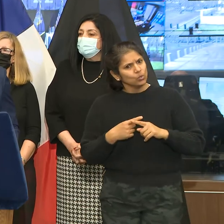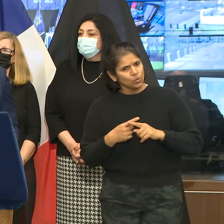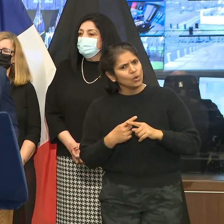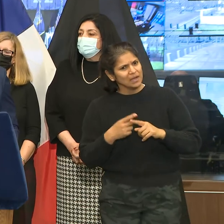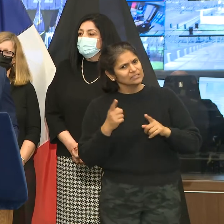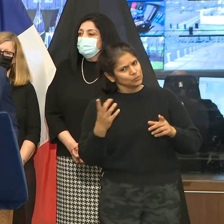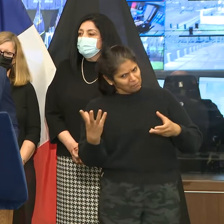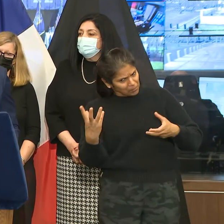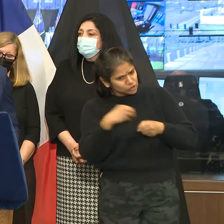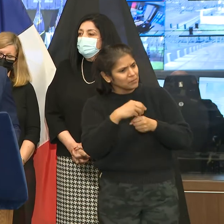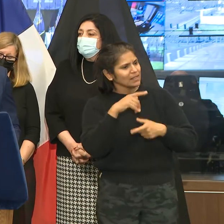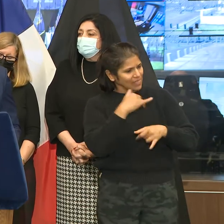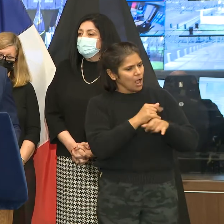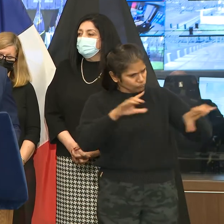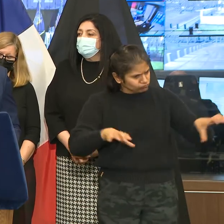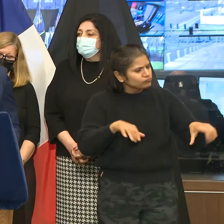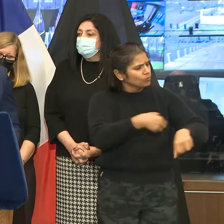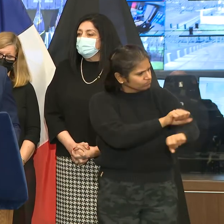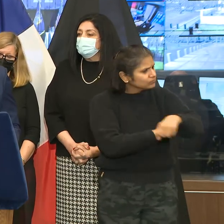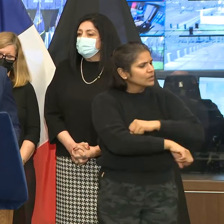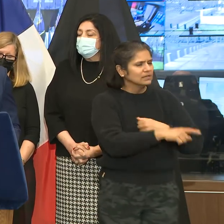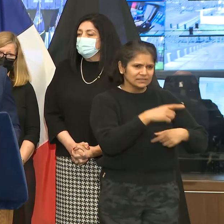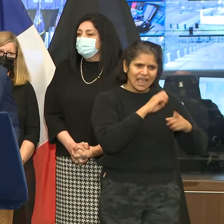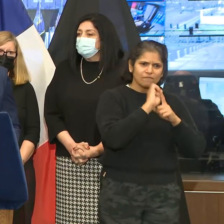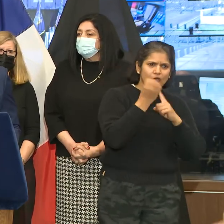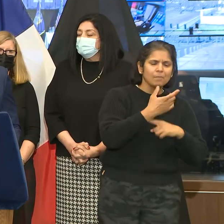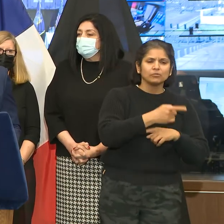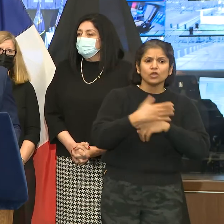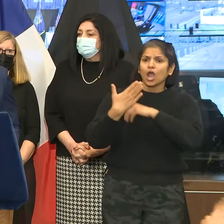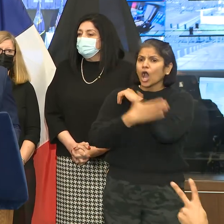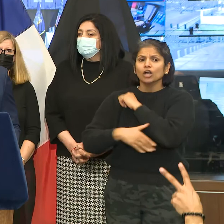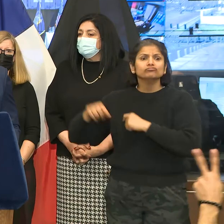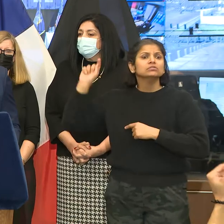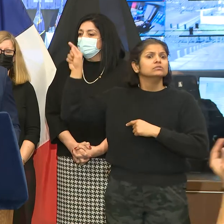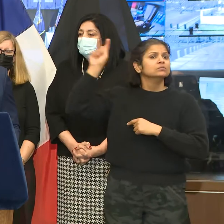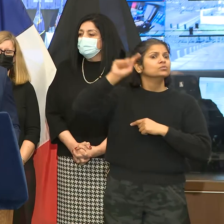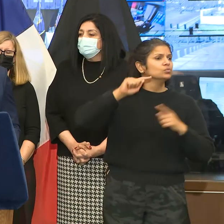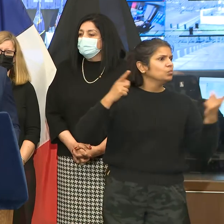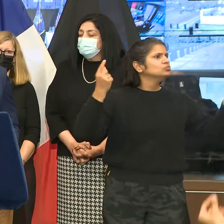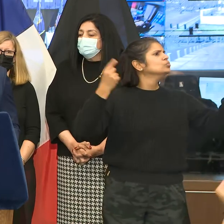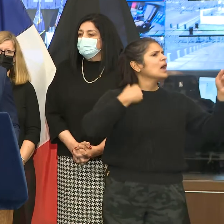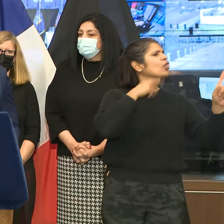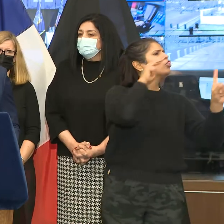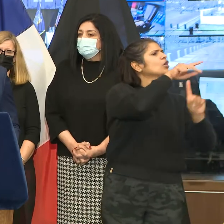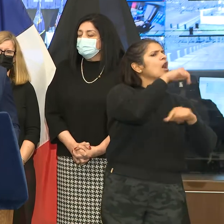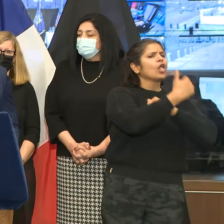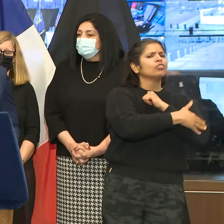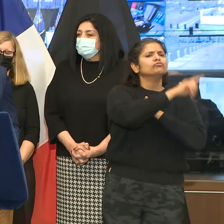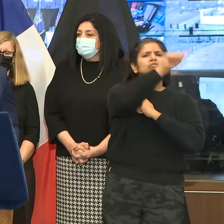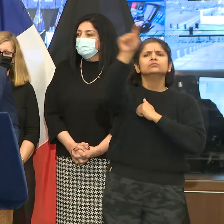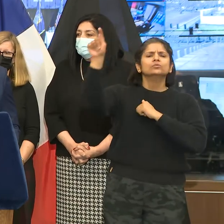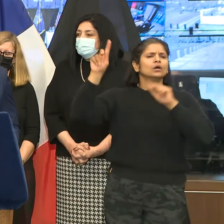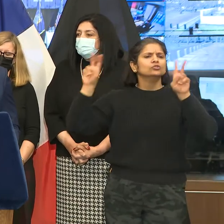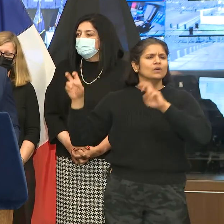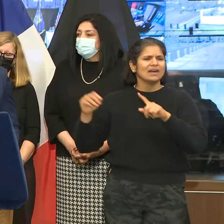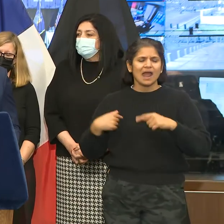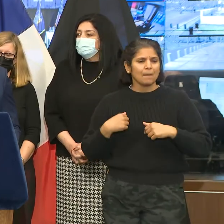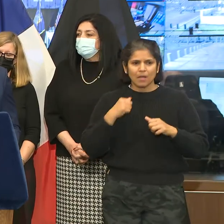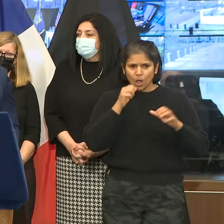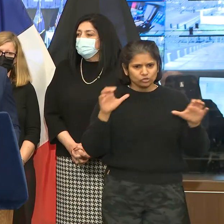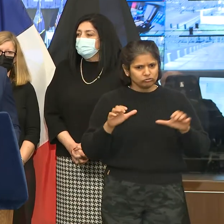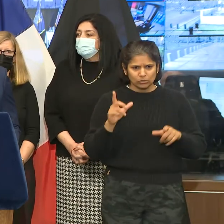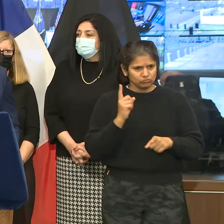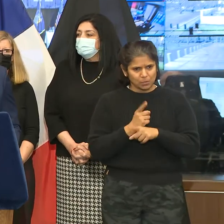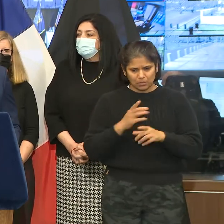are doing so we can finally get it right. We did not have it right, and I want to get it right so that we won't use taxpayers'